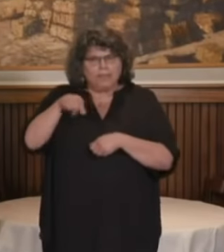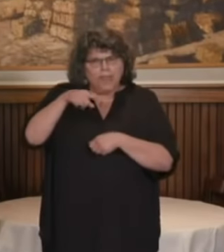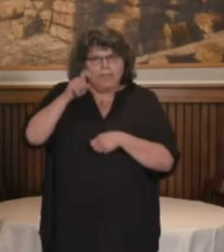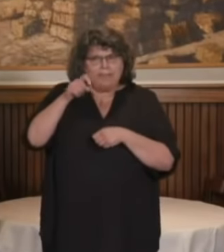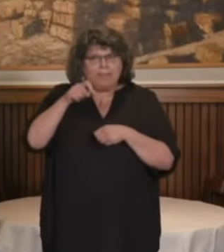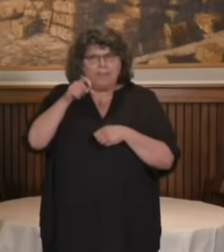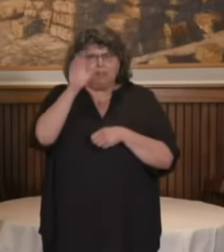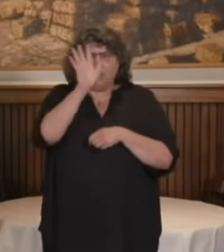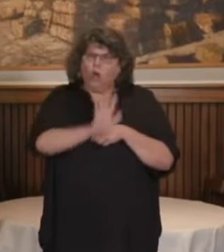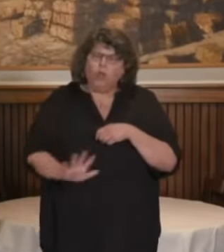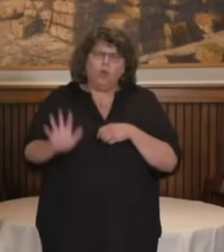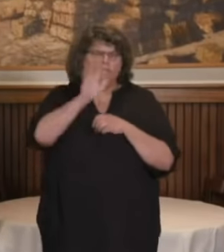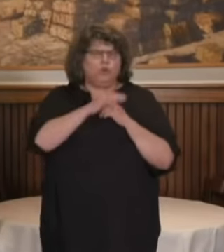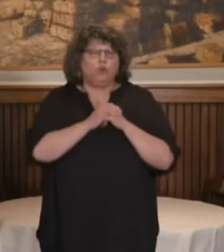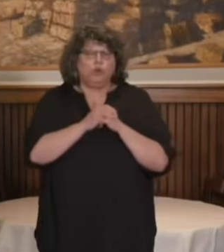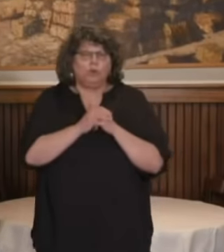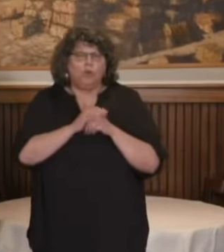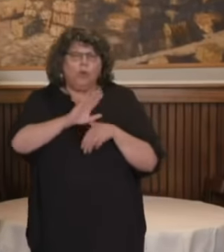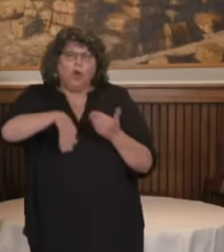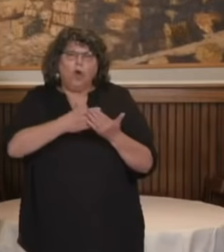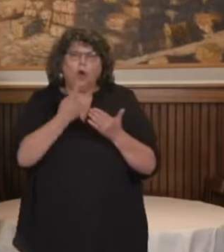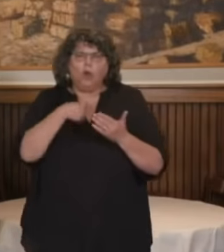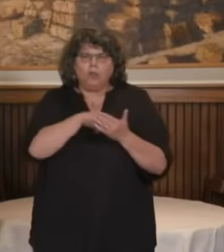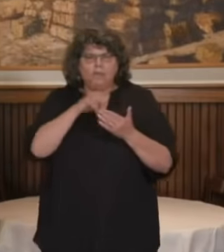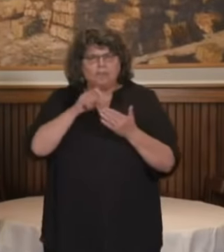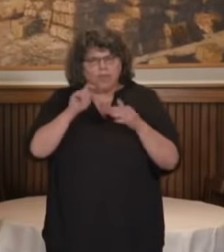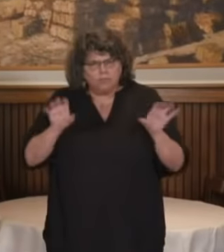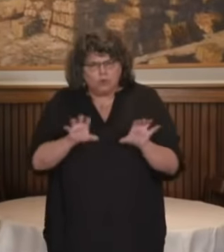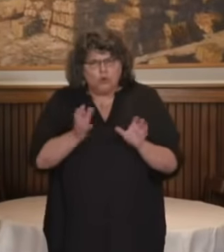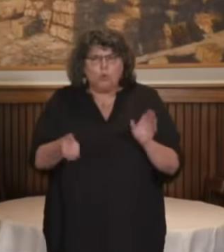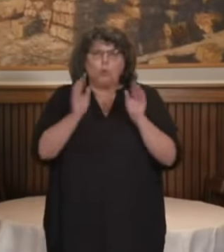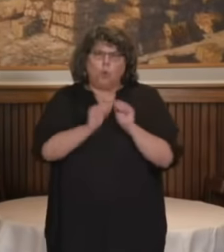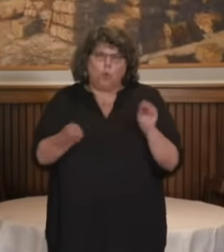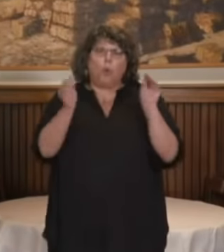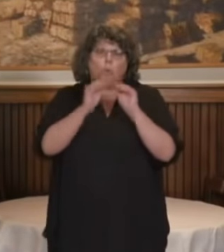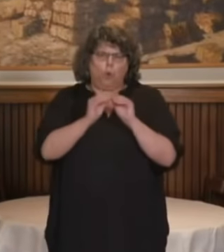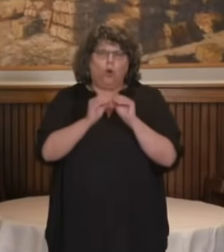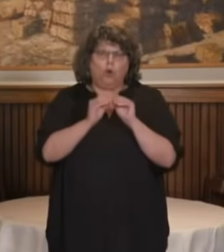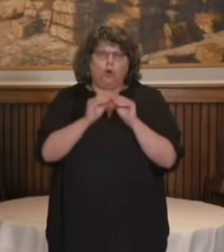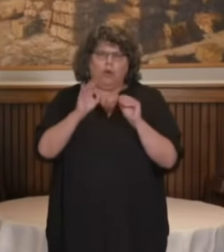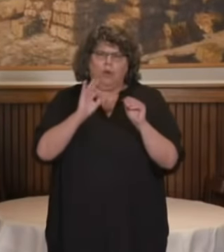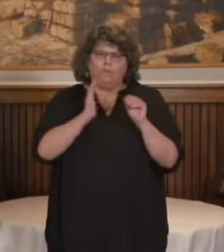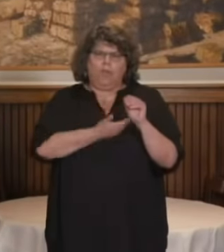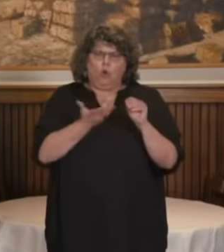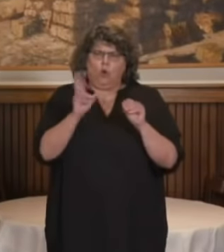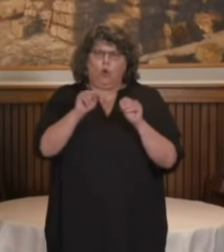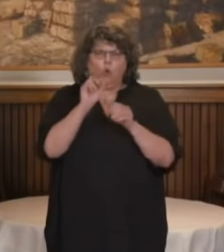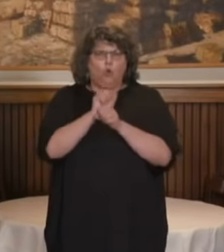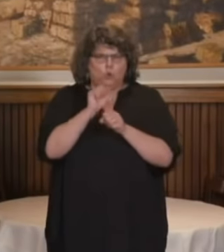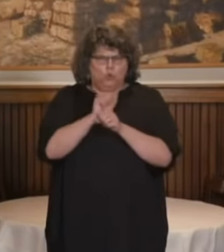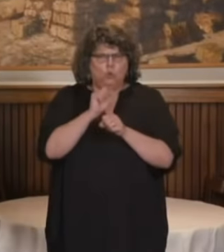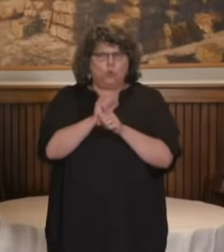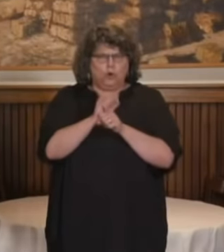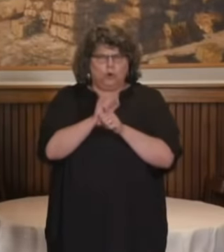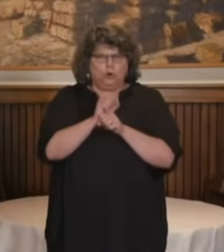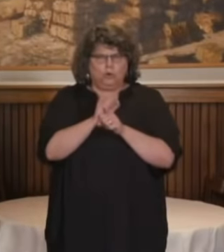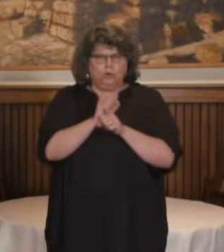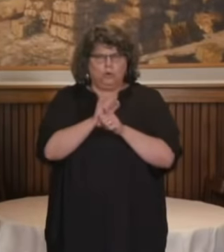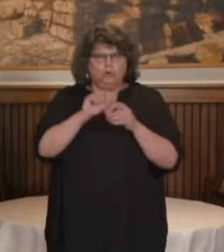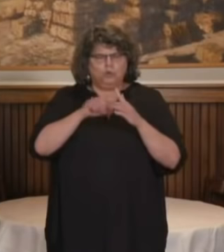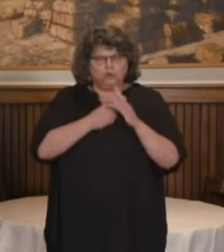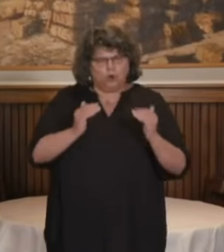need across the spectrum. All of us have to do more and more of our own work to advance the